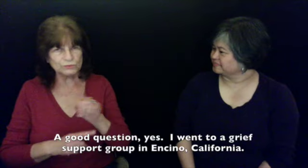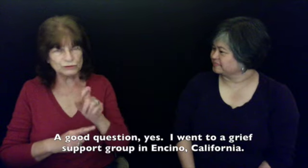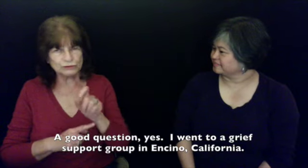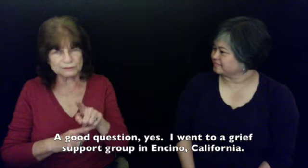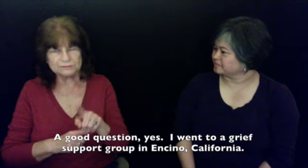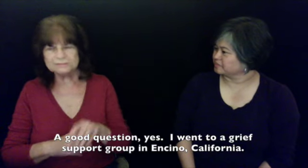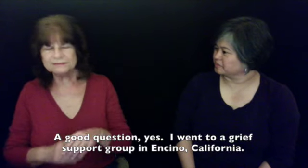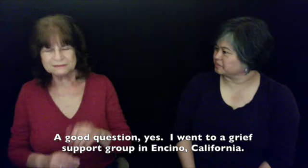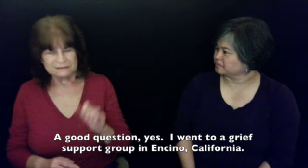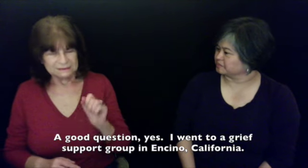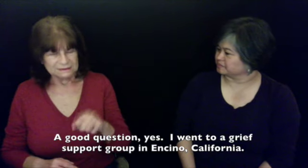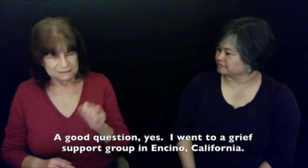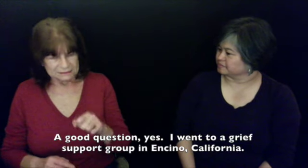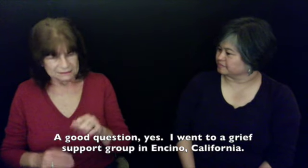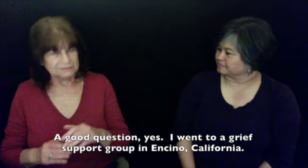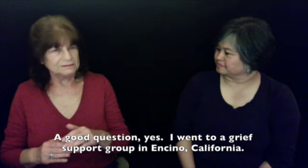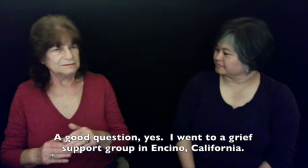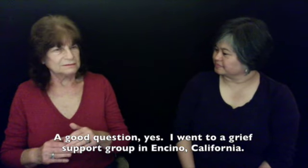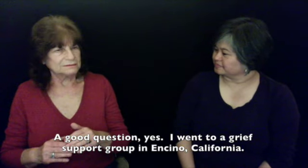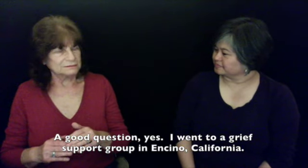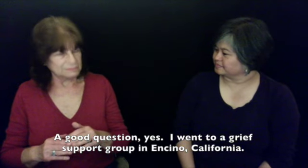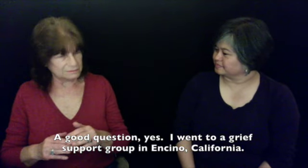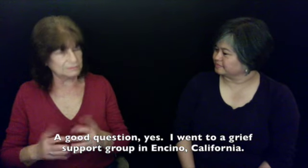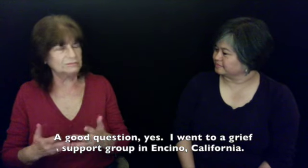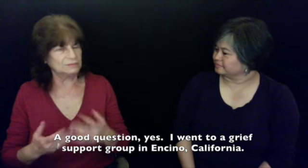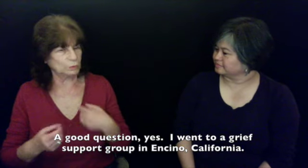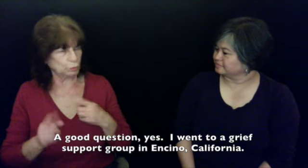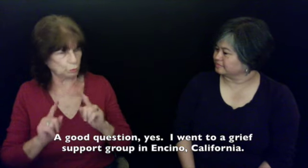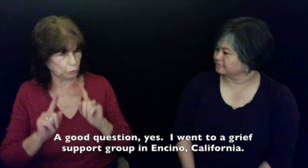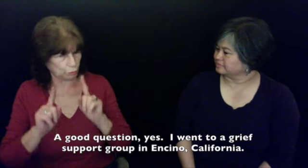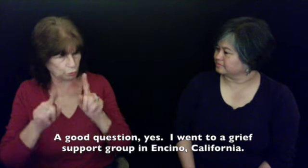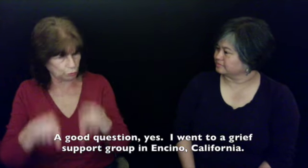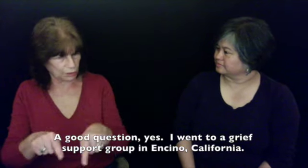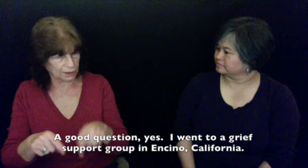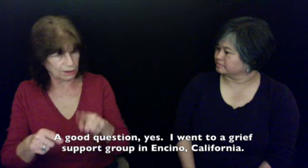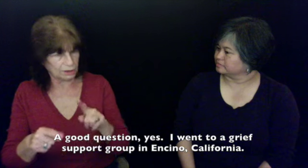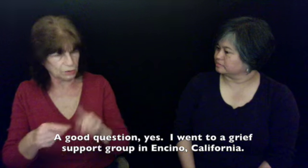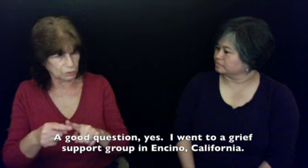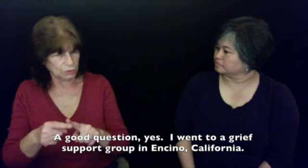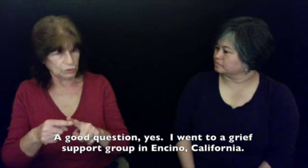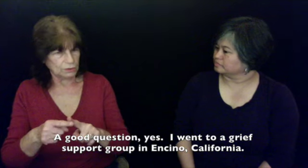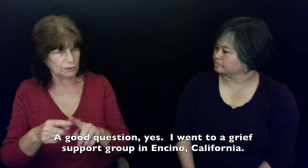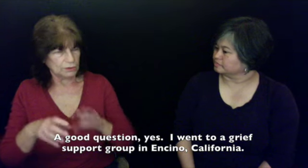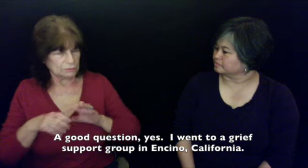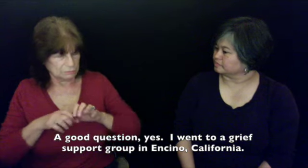A good question. Yes, I went to a grief support group in Encino, California.